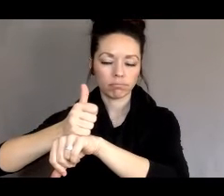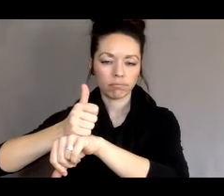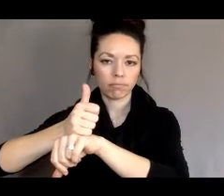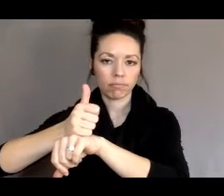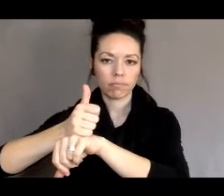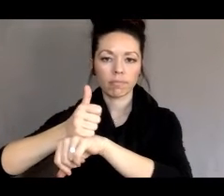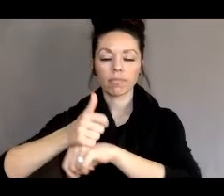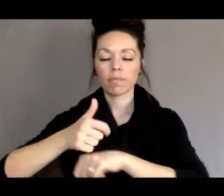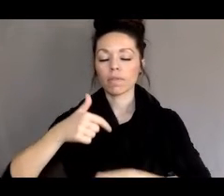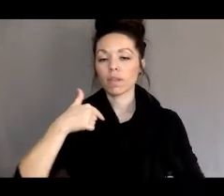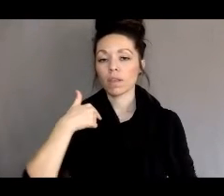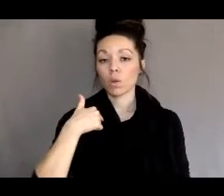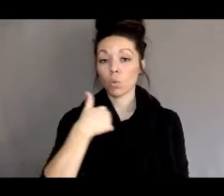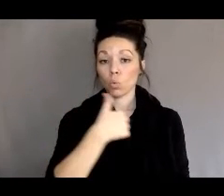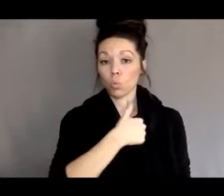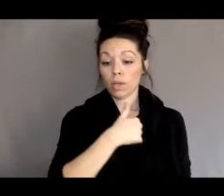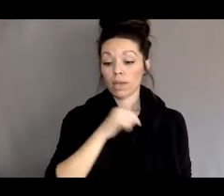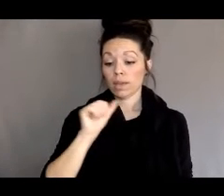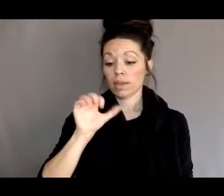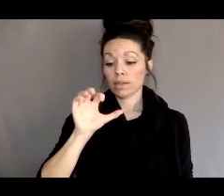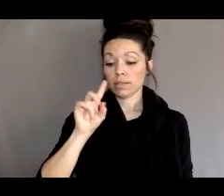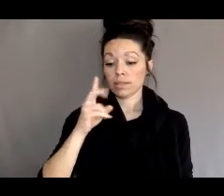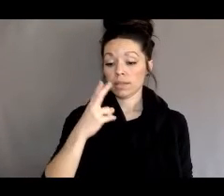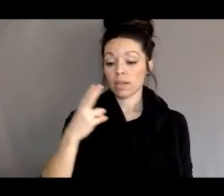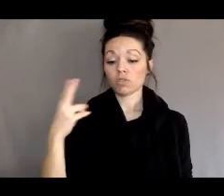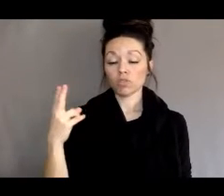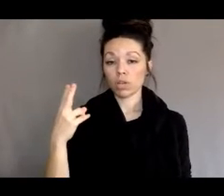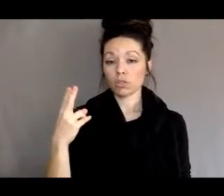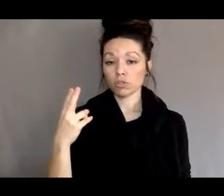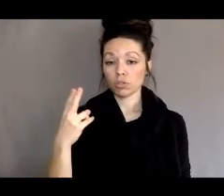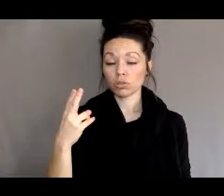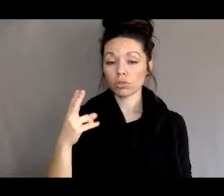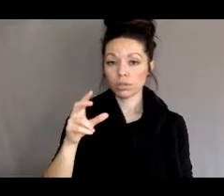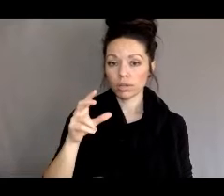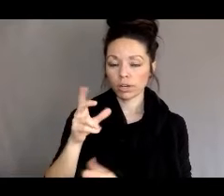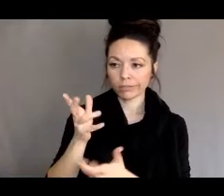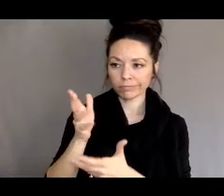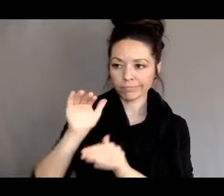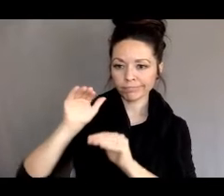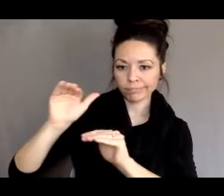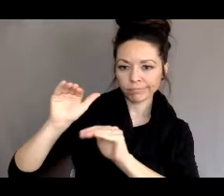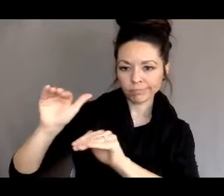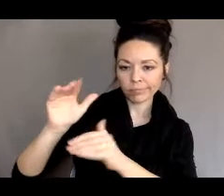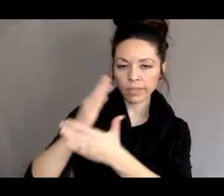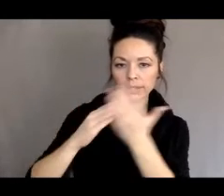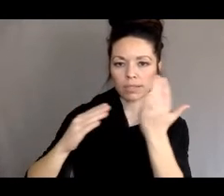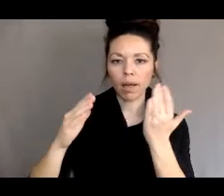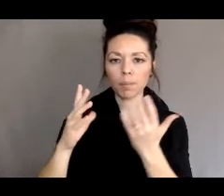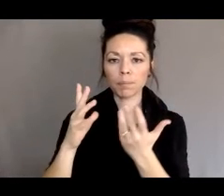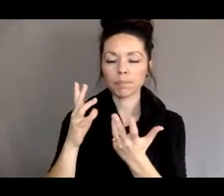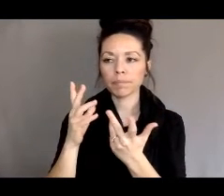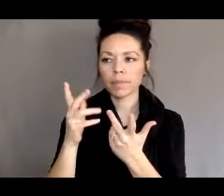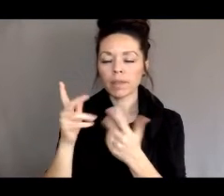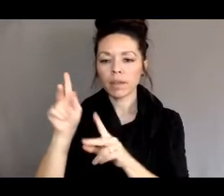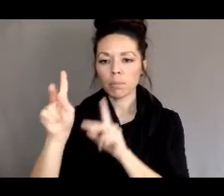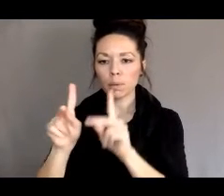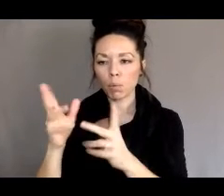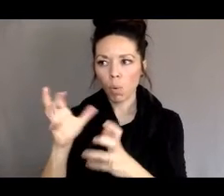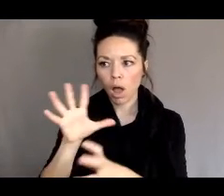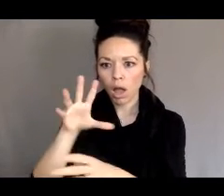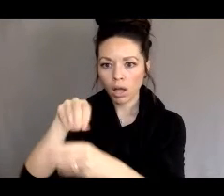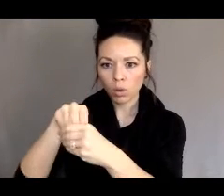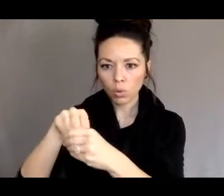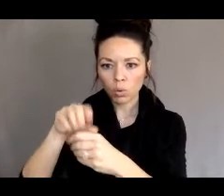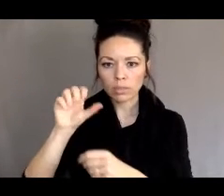And we at the ACDHH are working with some of the stakeholders on being included as part of